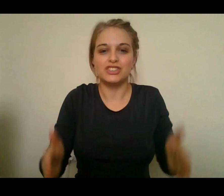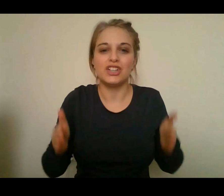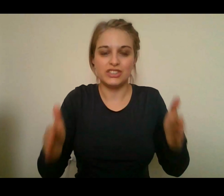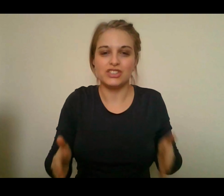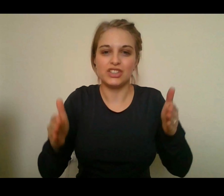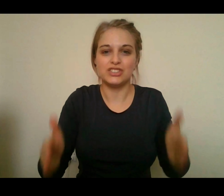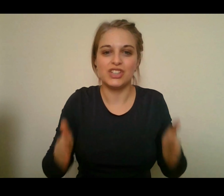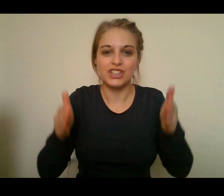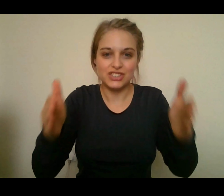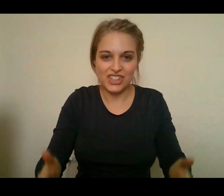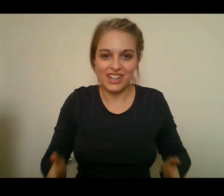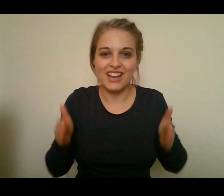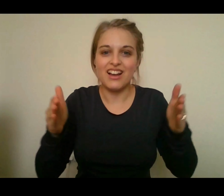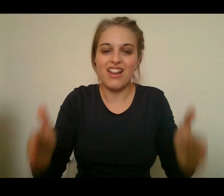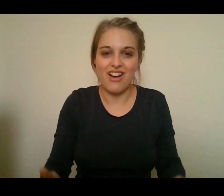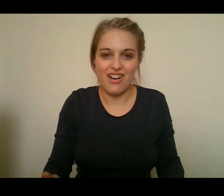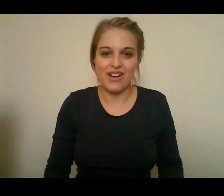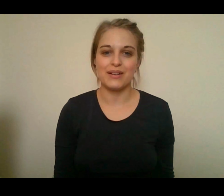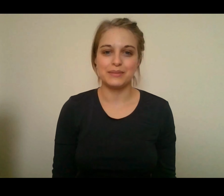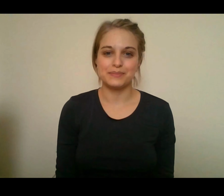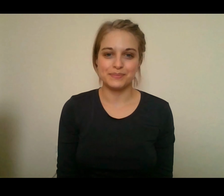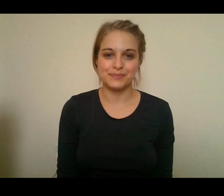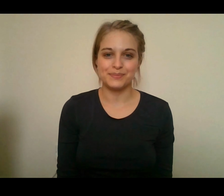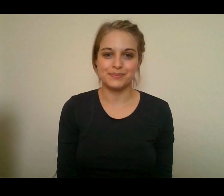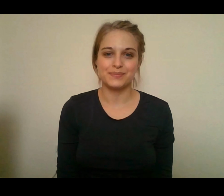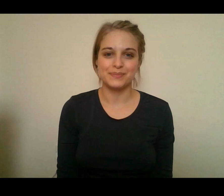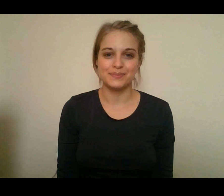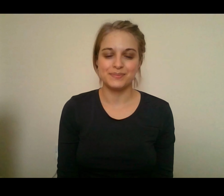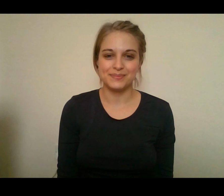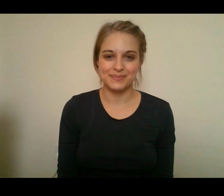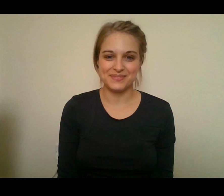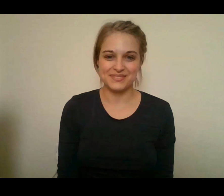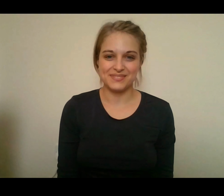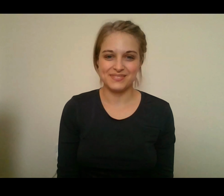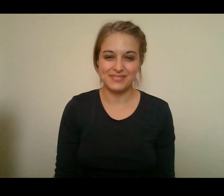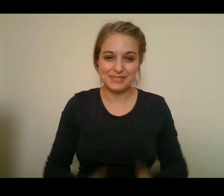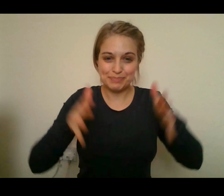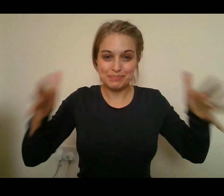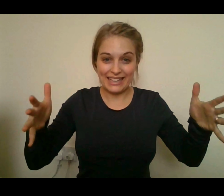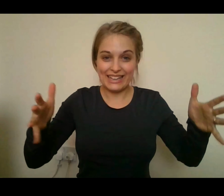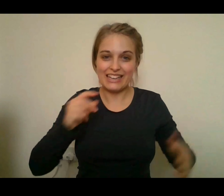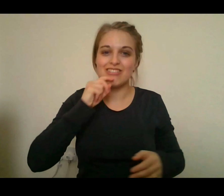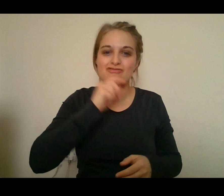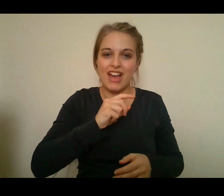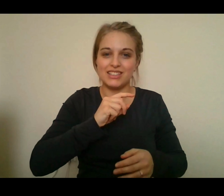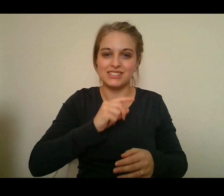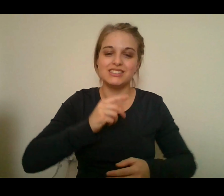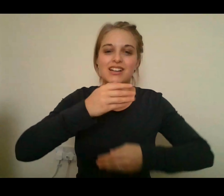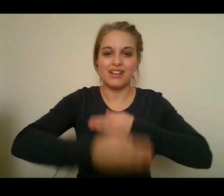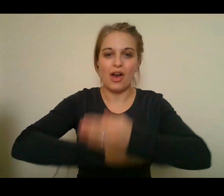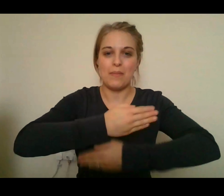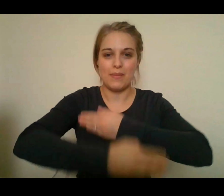chug, chug, chug, chug, chugging along. Big Red. Big